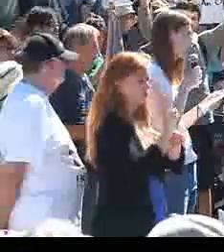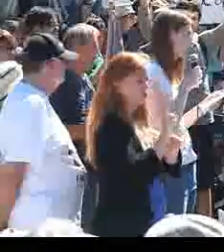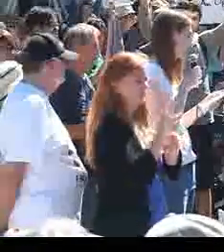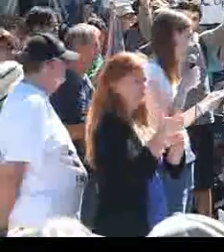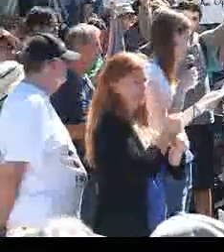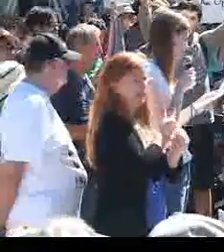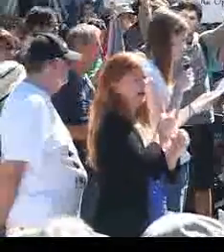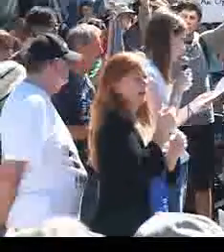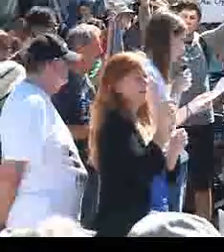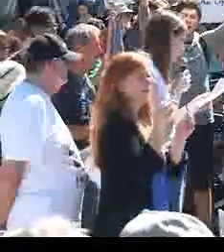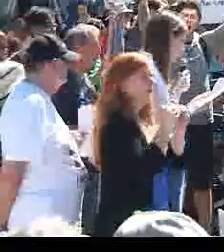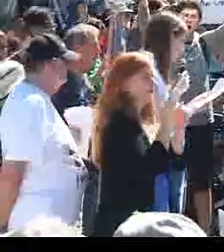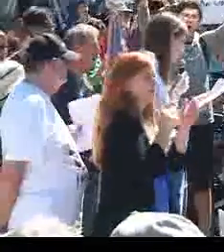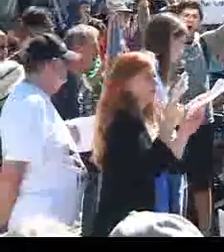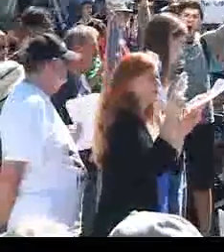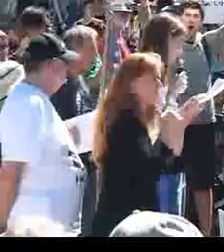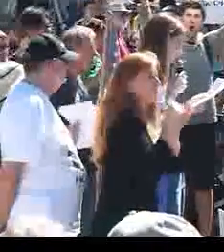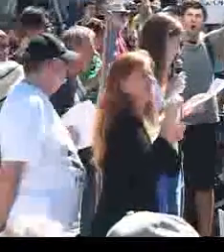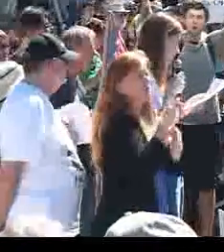African apartheid.